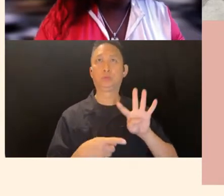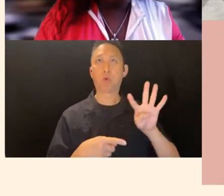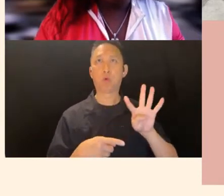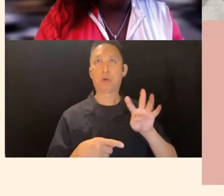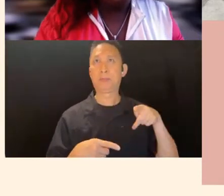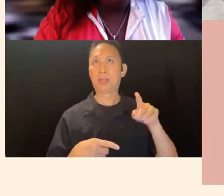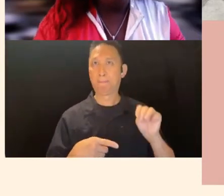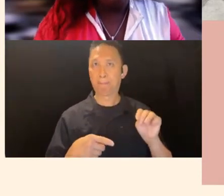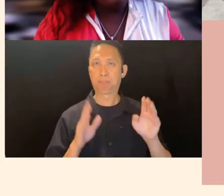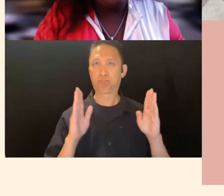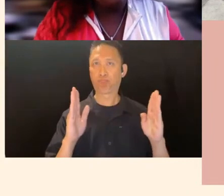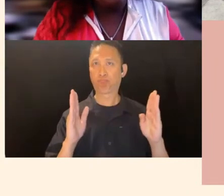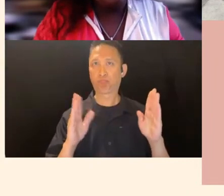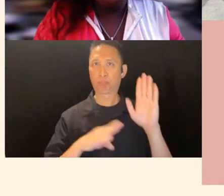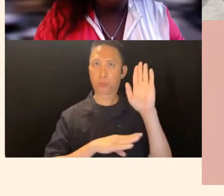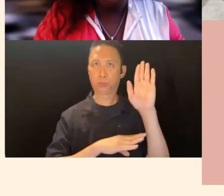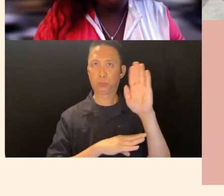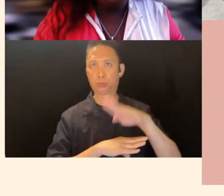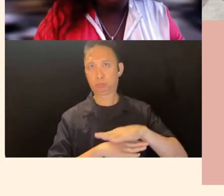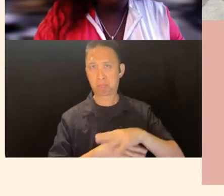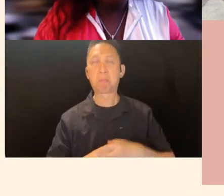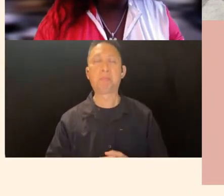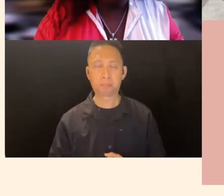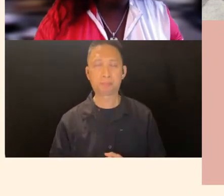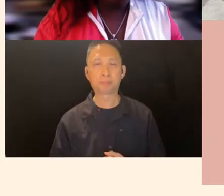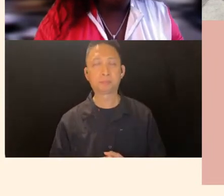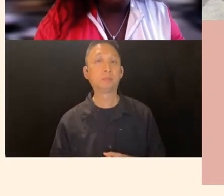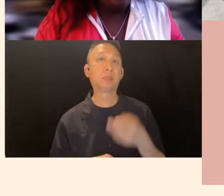Within our HIV STI prevention services, of course, there